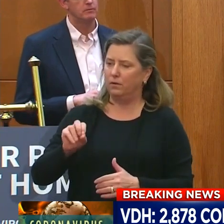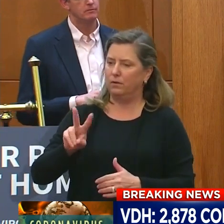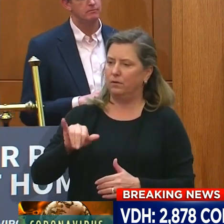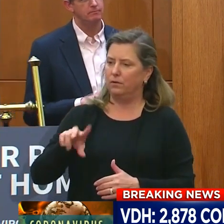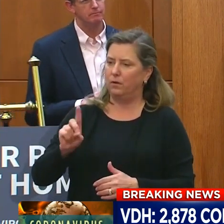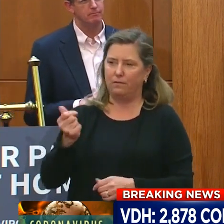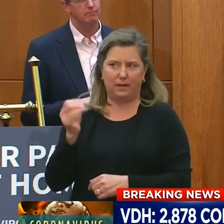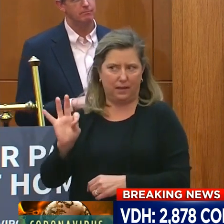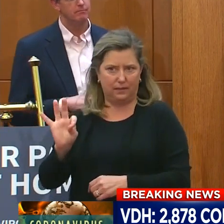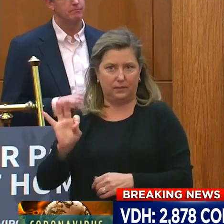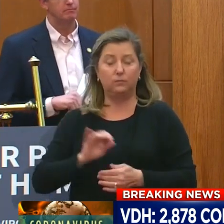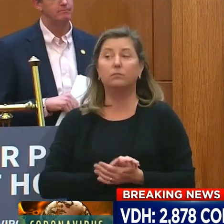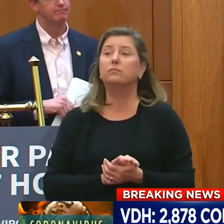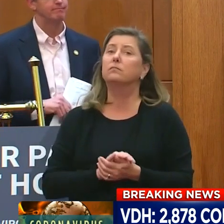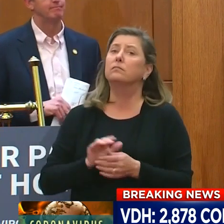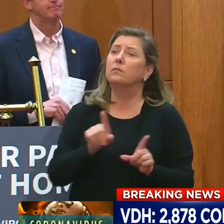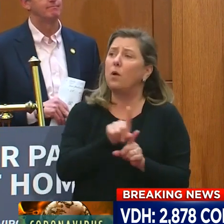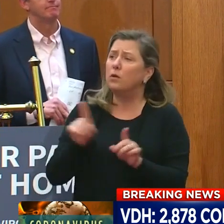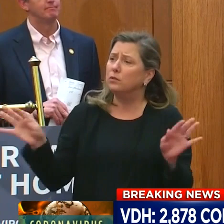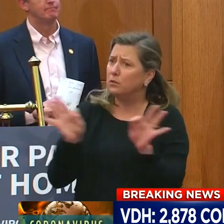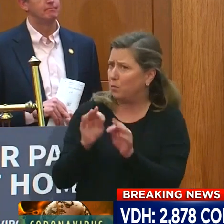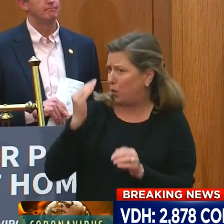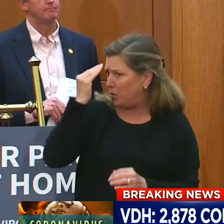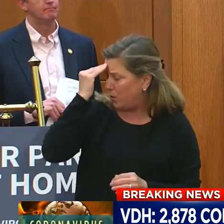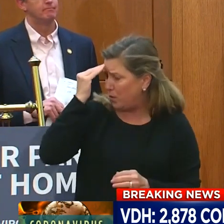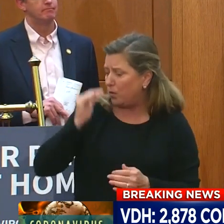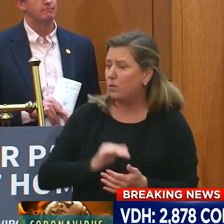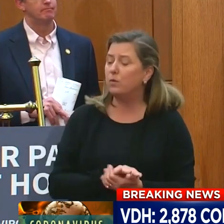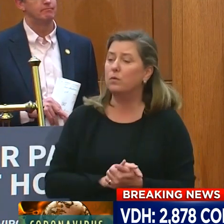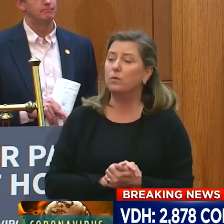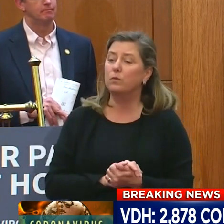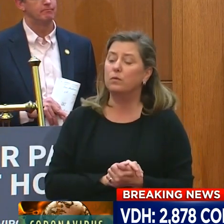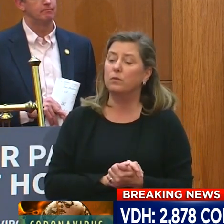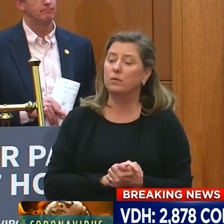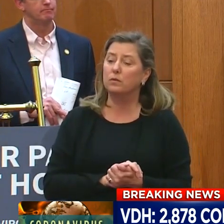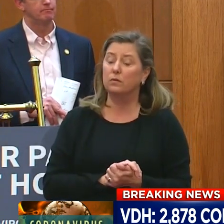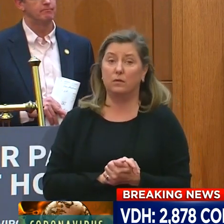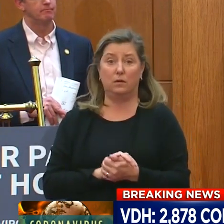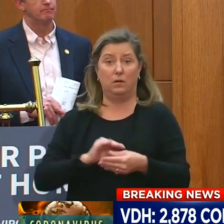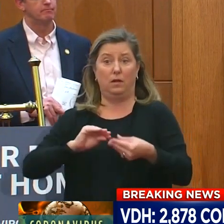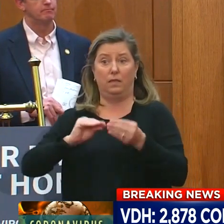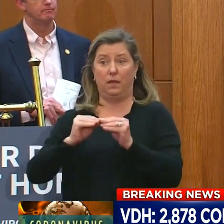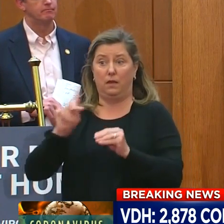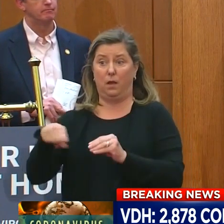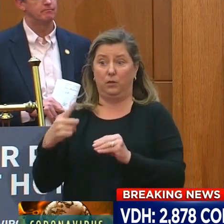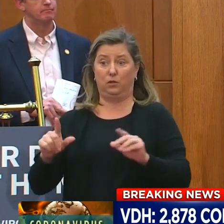Also, the other thing you should realize here is that those numbers in and of themselves are